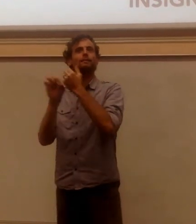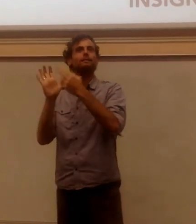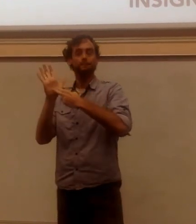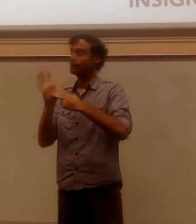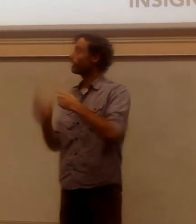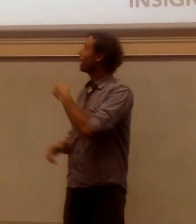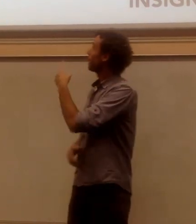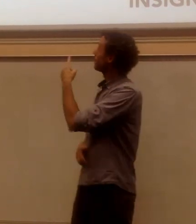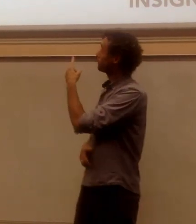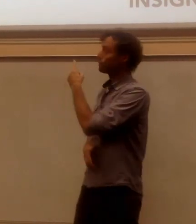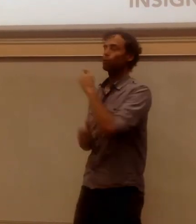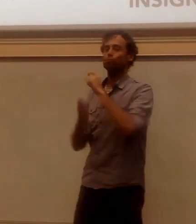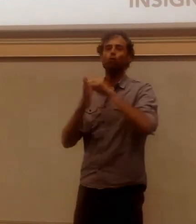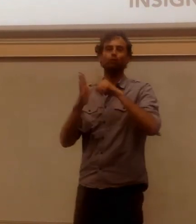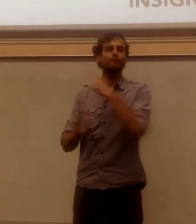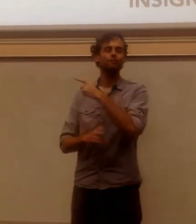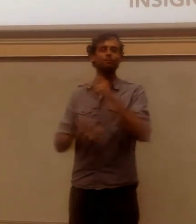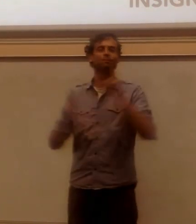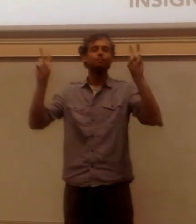the Insign project.